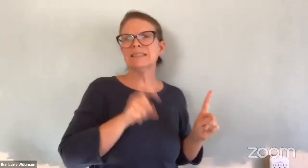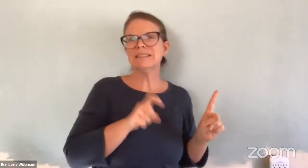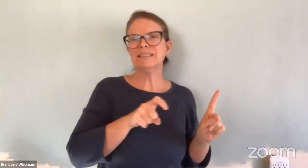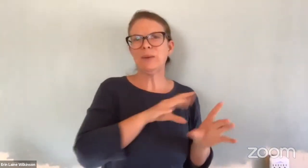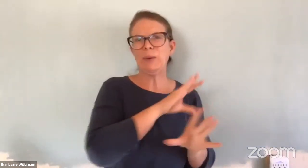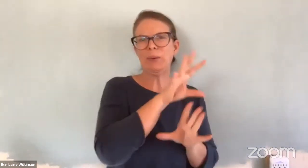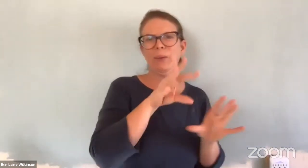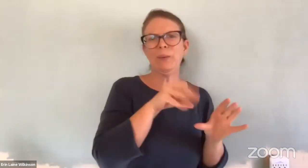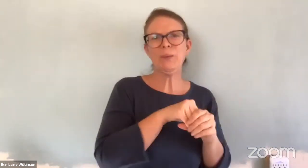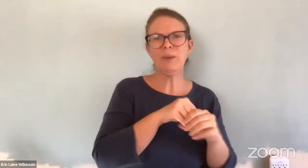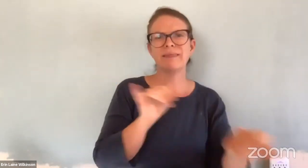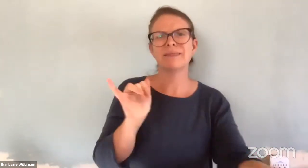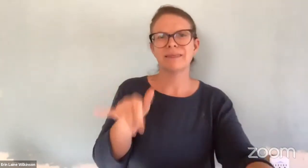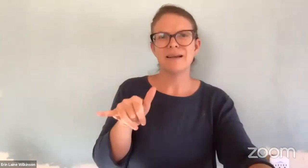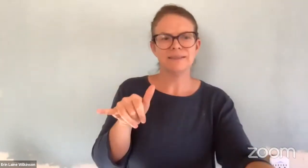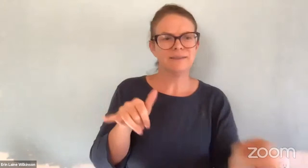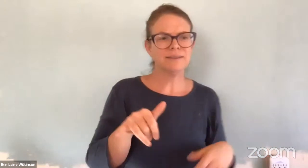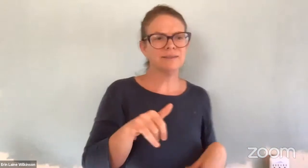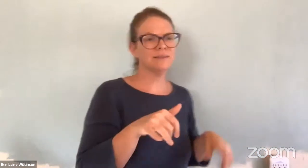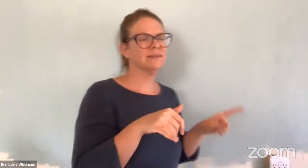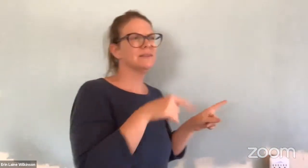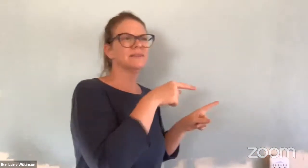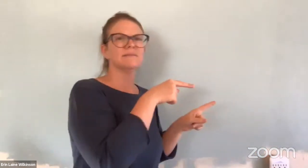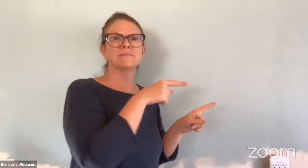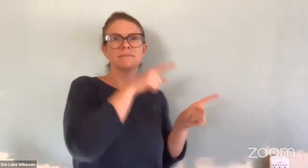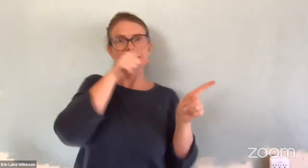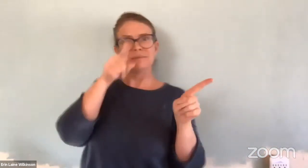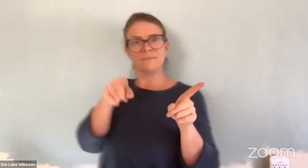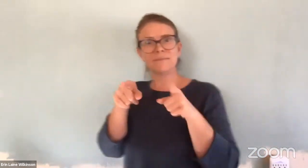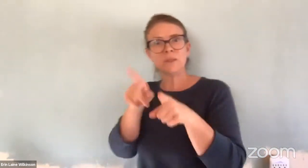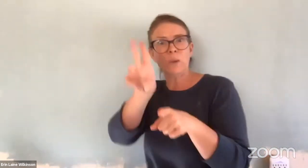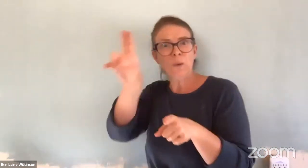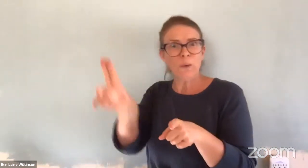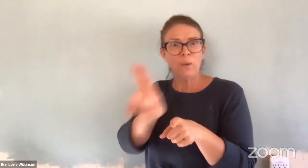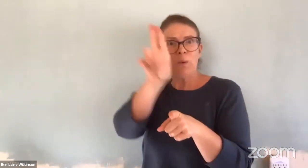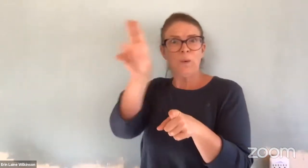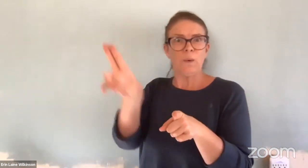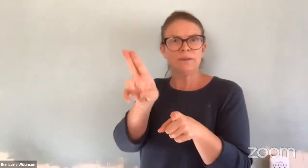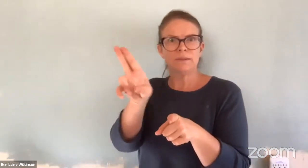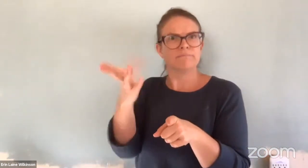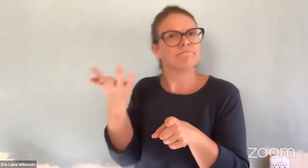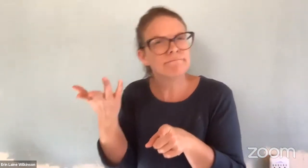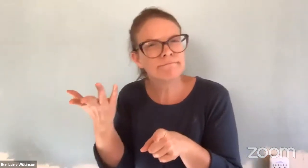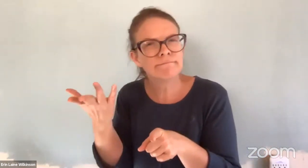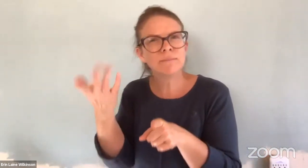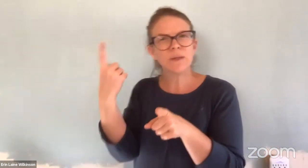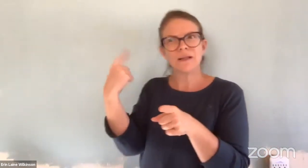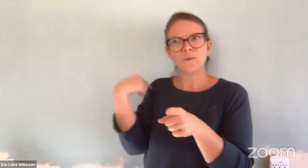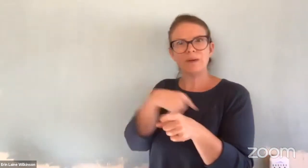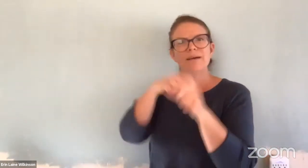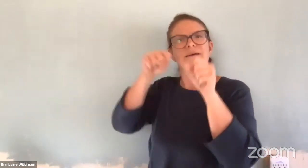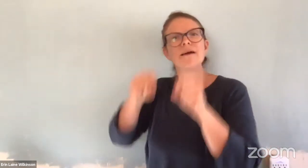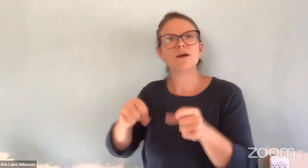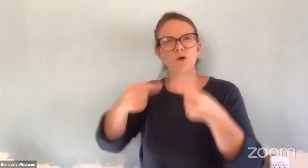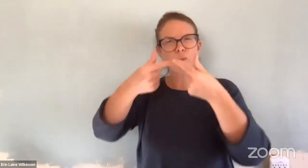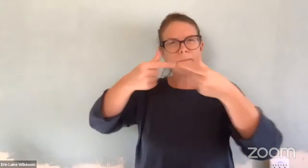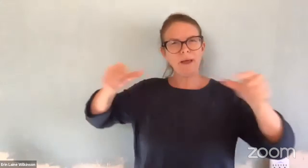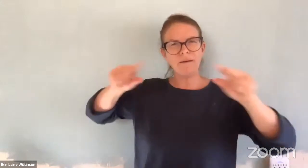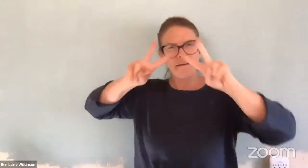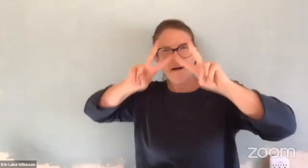general. So any definition or explanation of language use needs to include that.